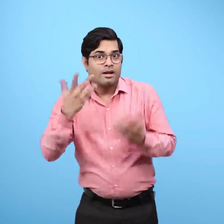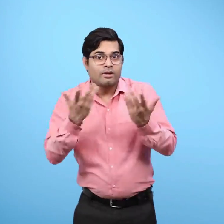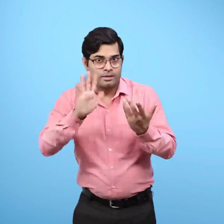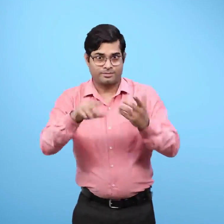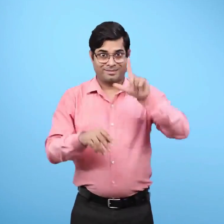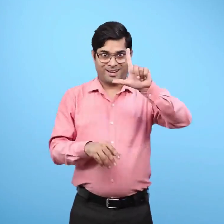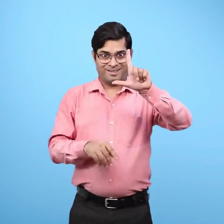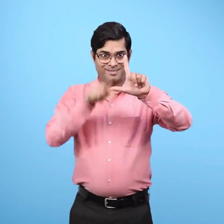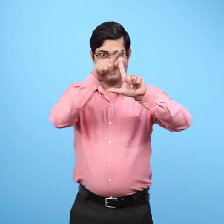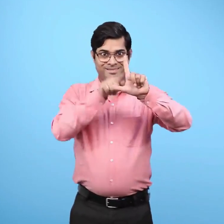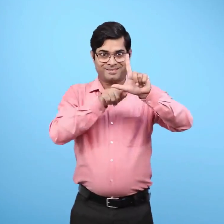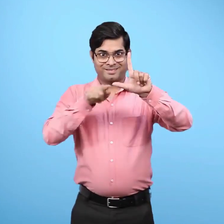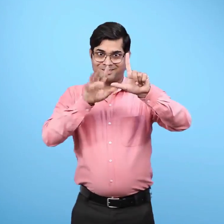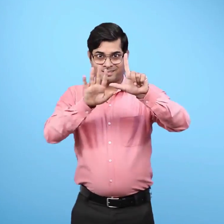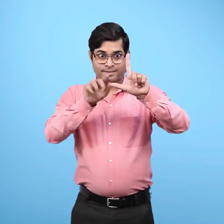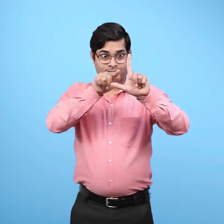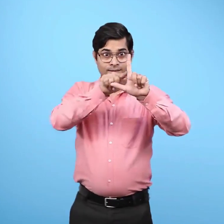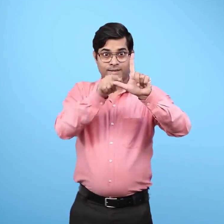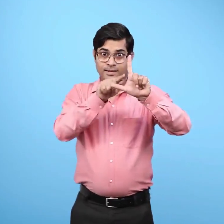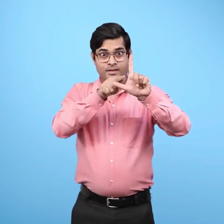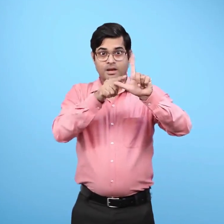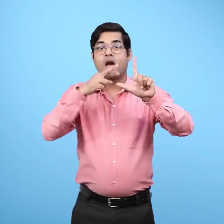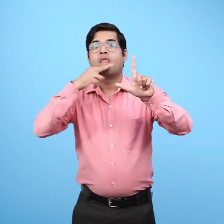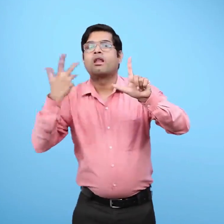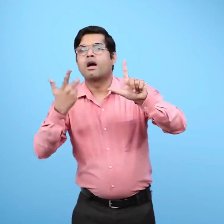Right angles with black color.